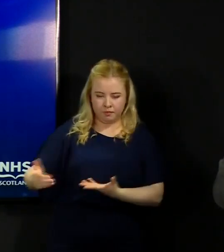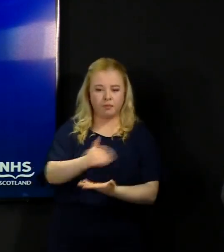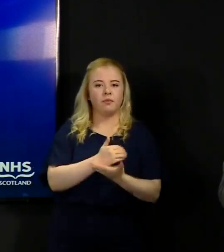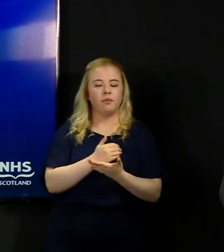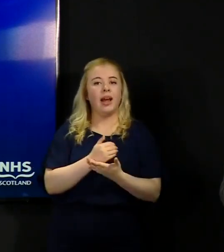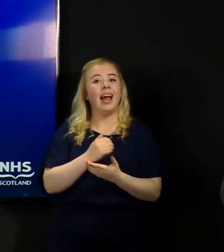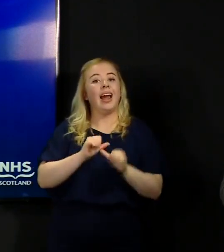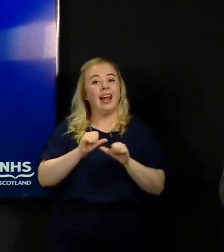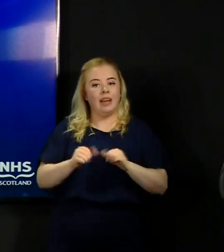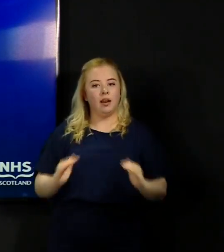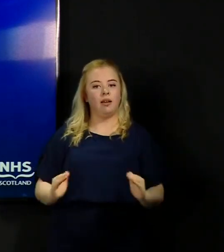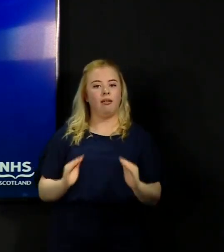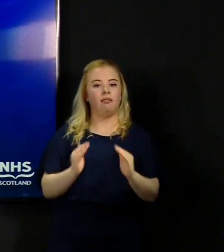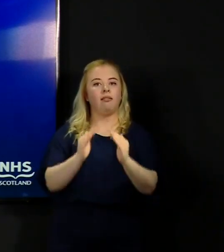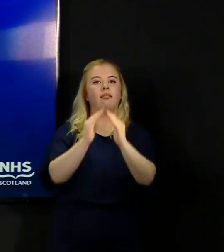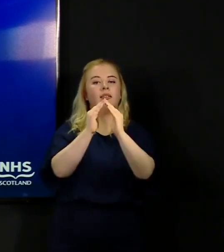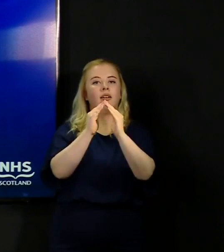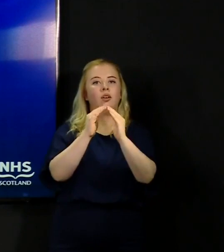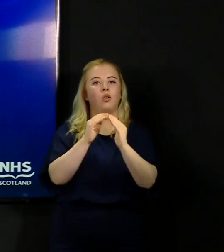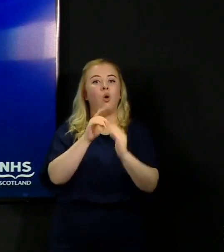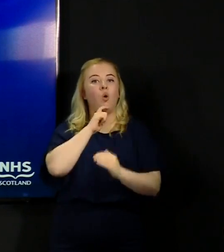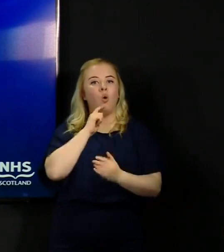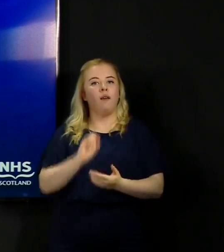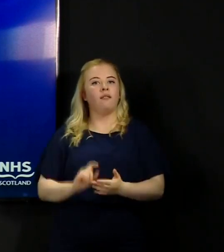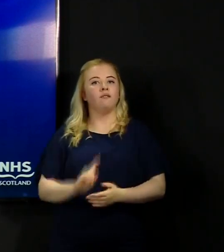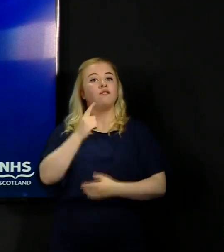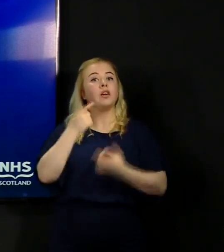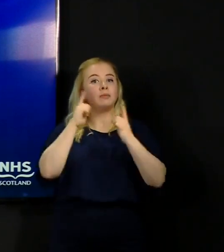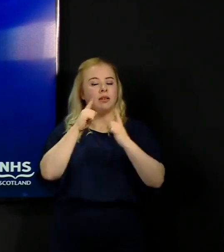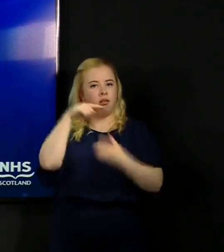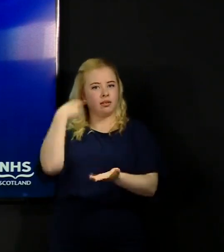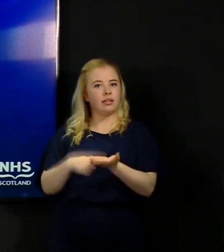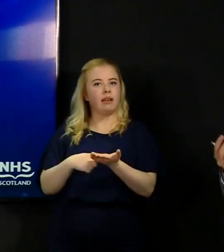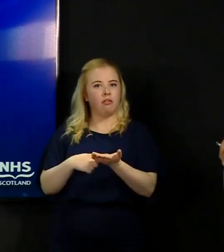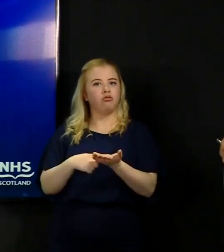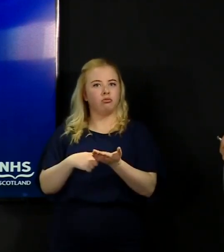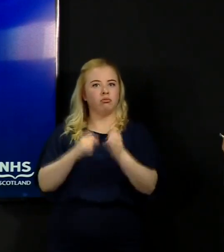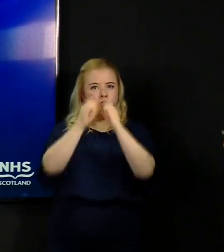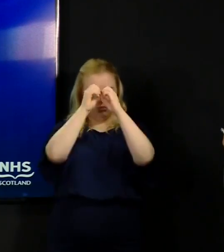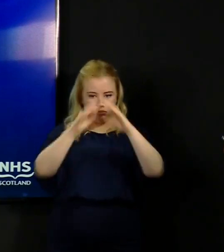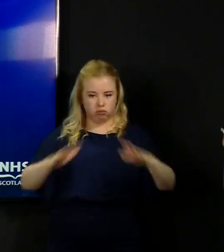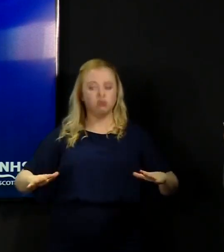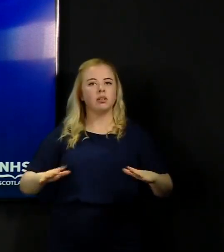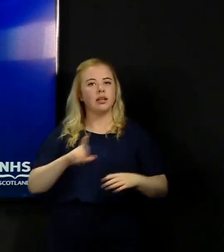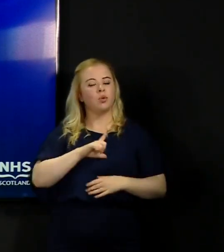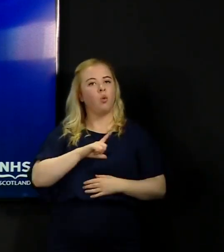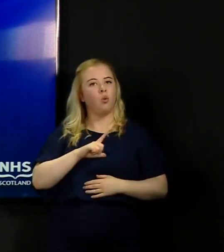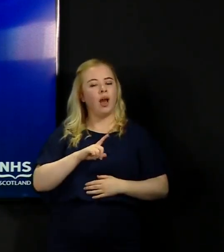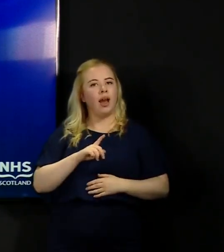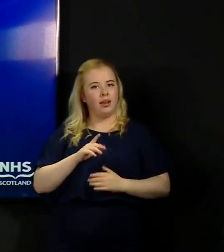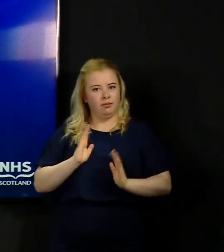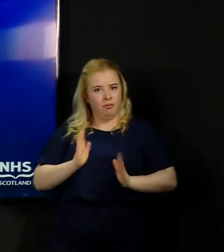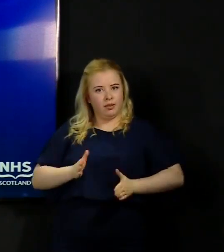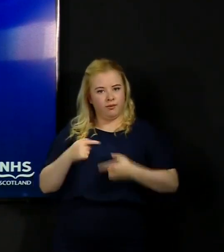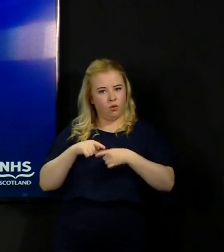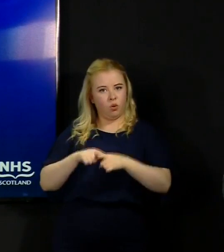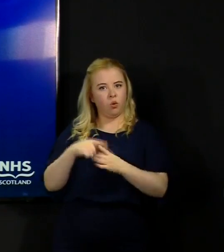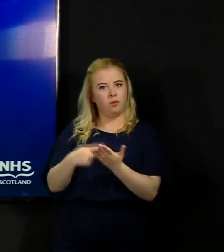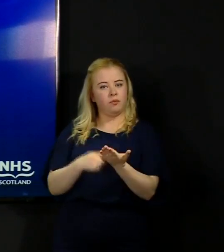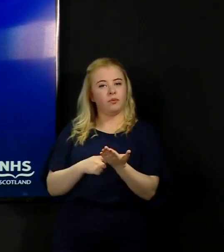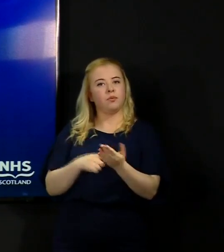Cabinet and the First Minister, who then decide what to do with that science, which we filter to get to them. And that, I think, is exactly how it should be. And